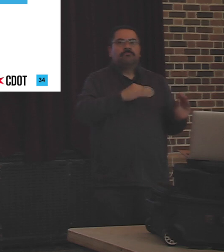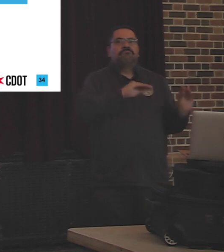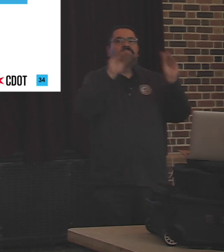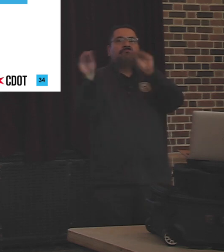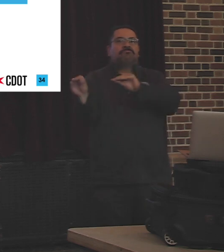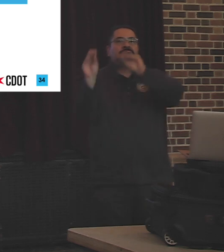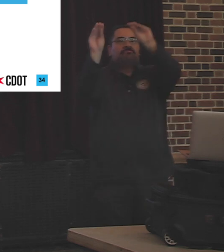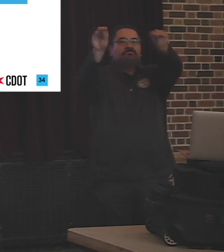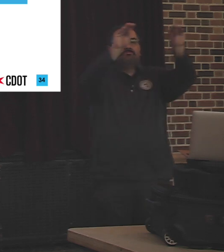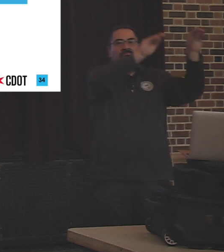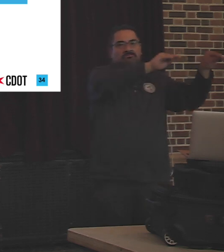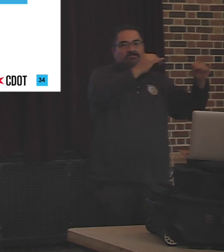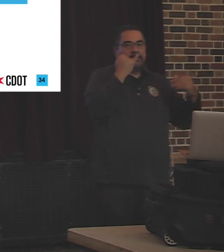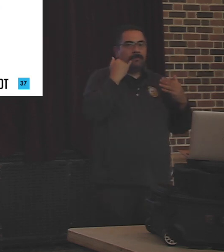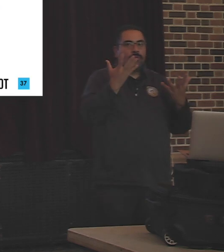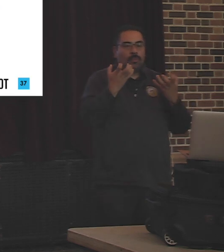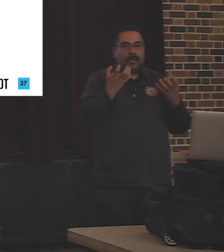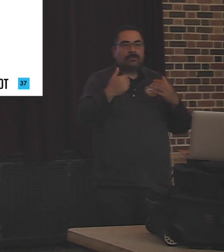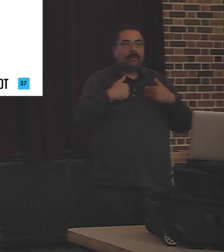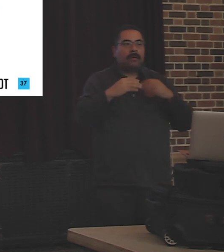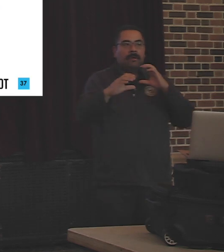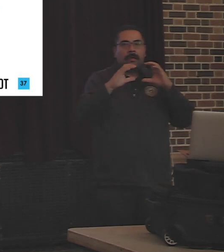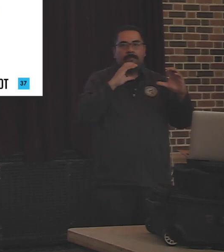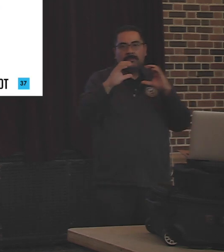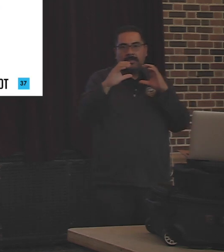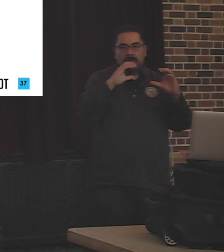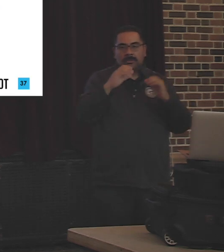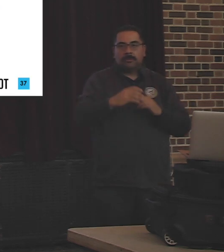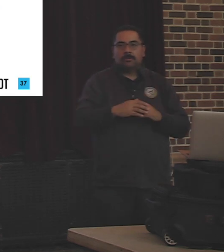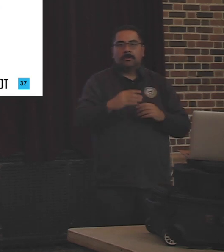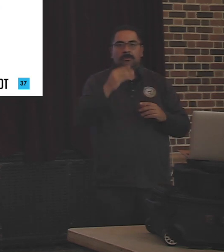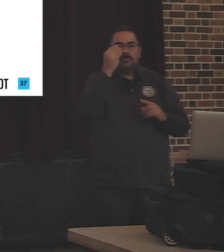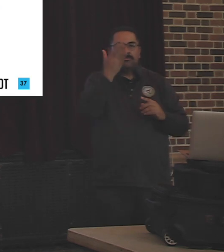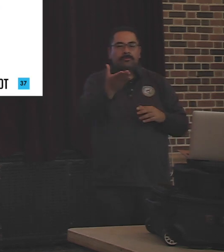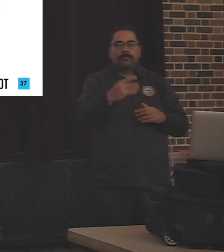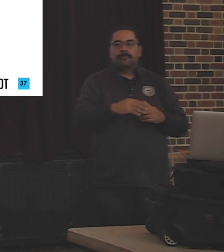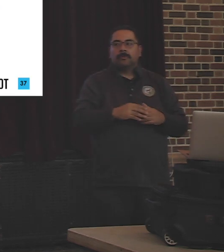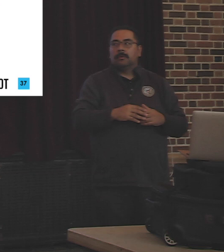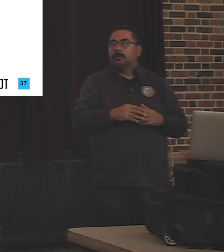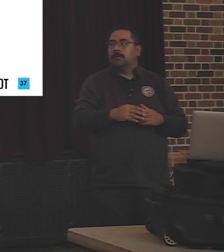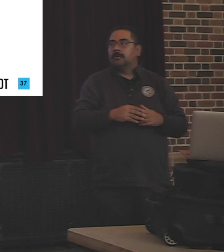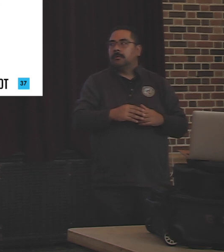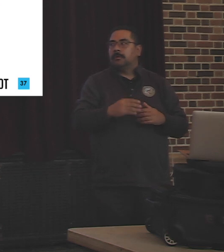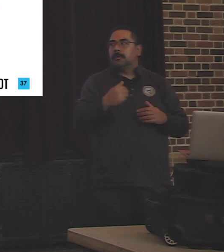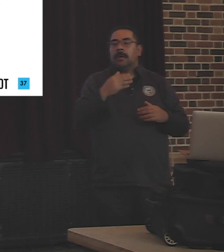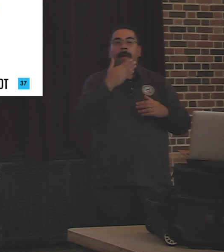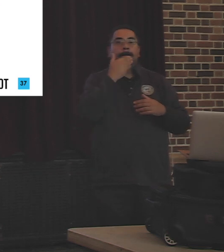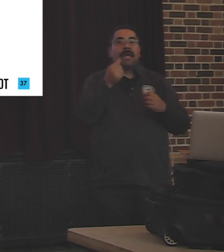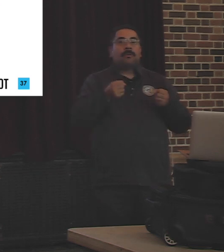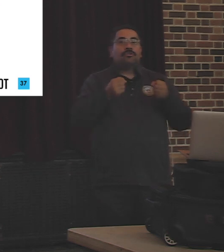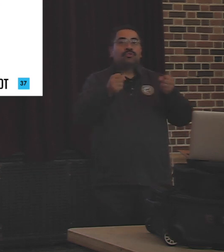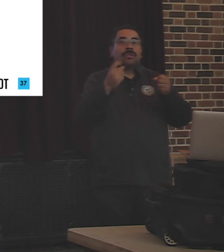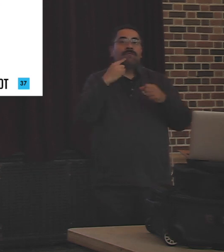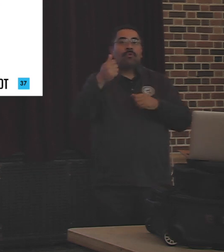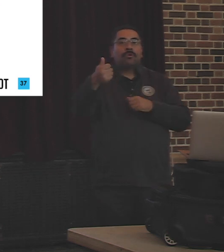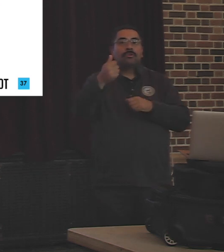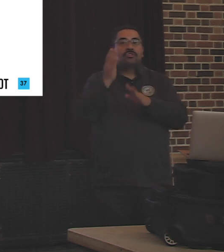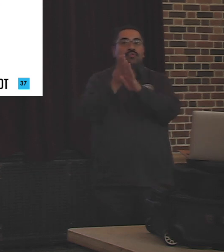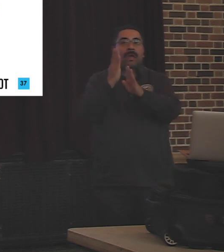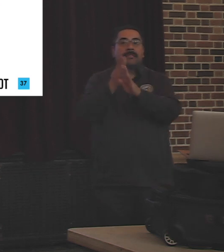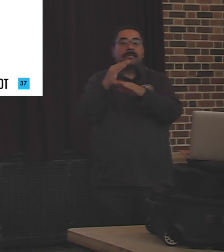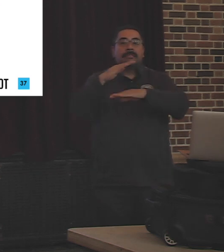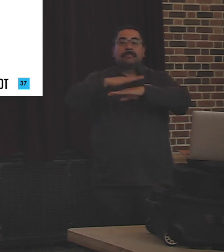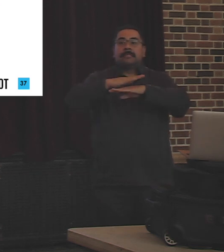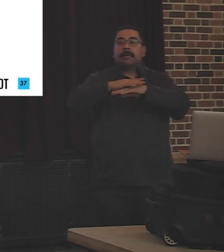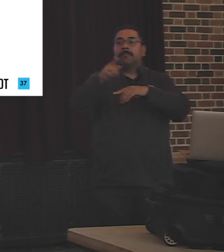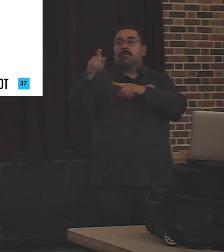find the group that you really want to have a conversation with. So just a quick reminder. So we have the Better Streets for Transit table